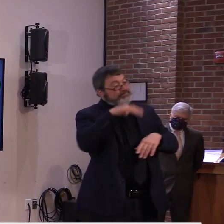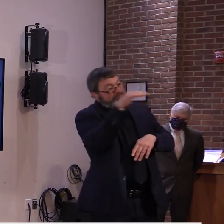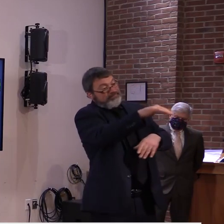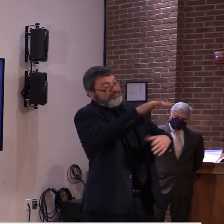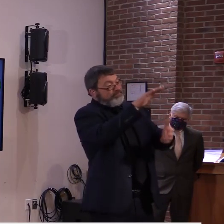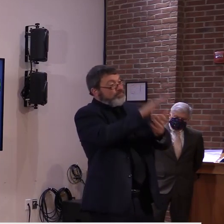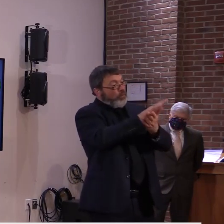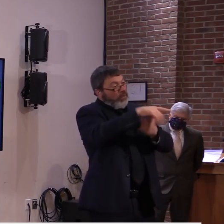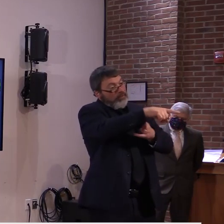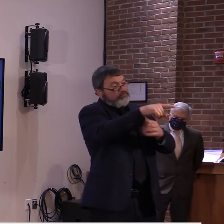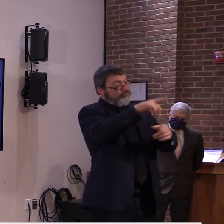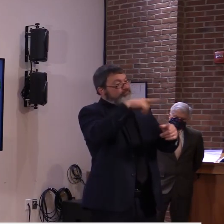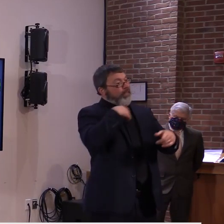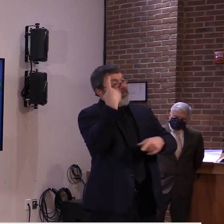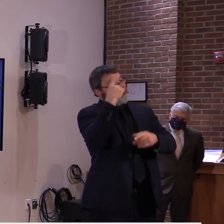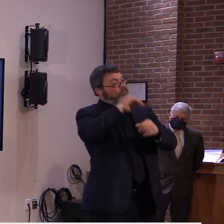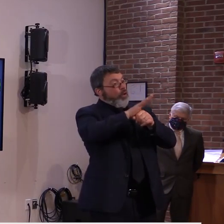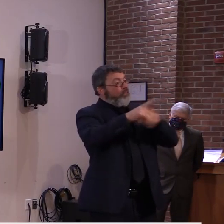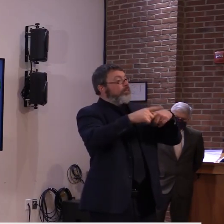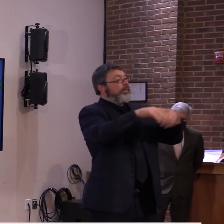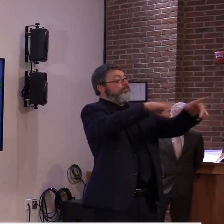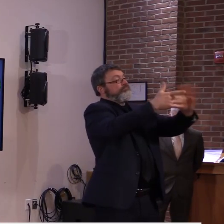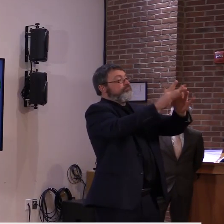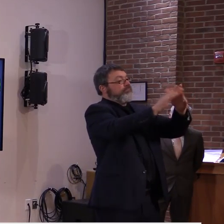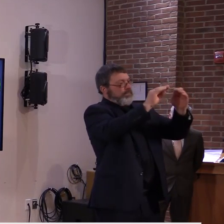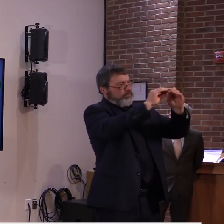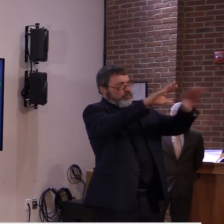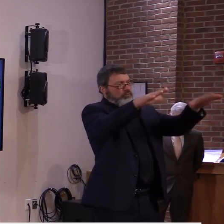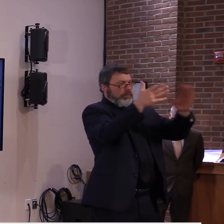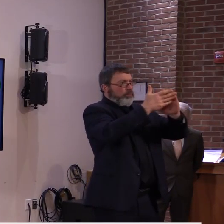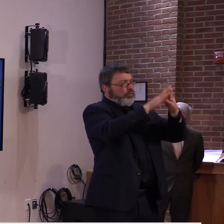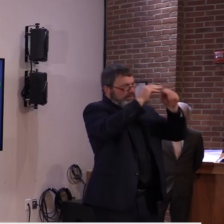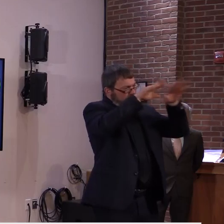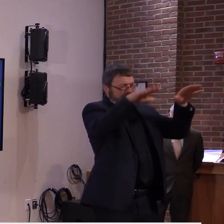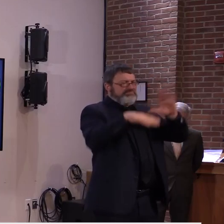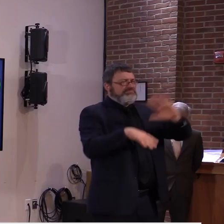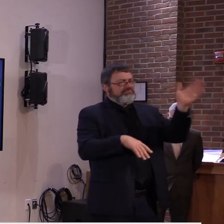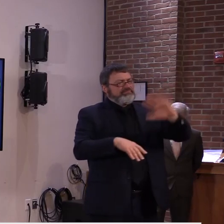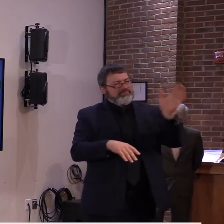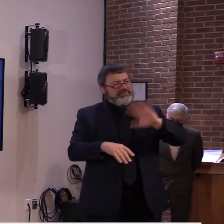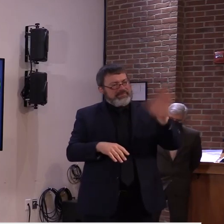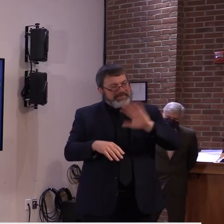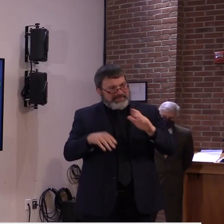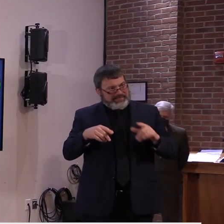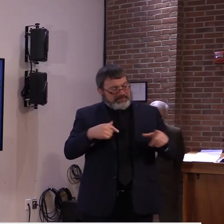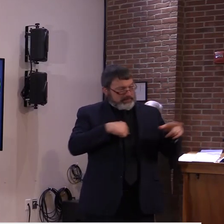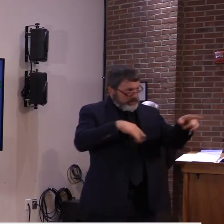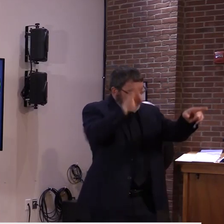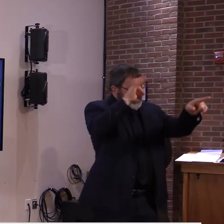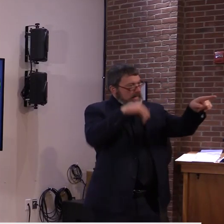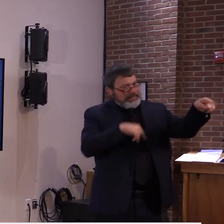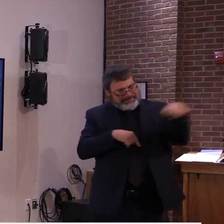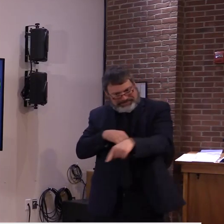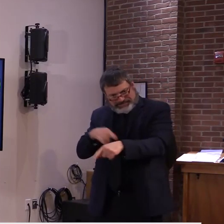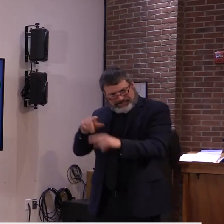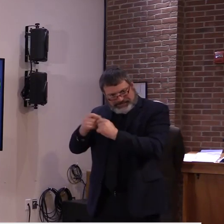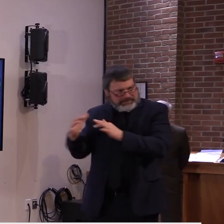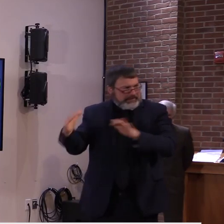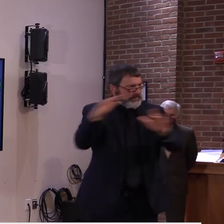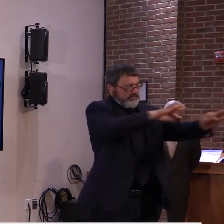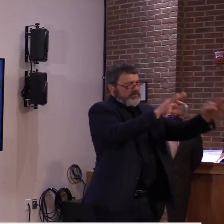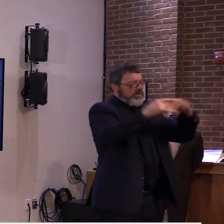support both, but it's more complex than just a pat rule that you can have and then everybody goes